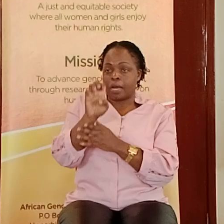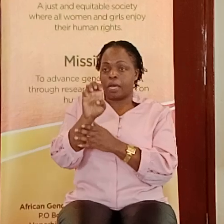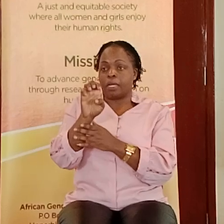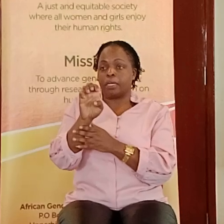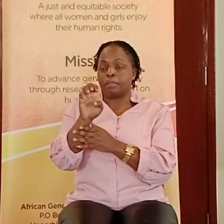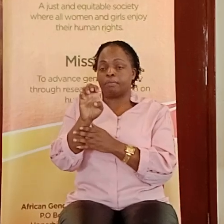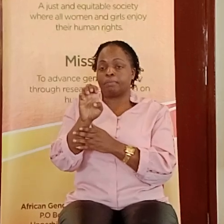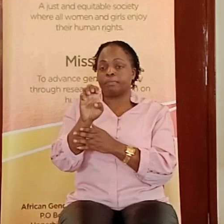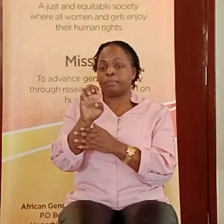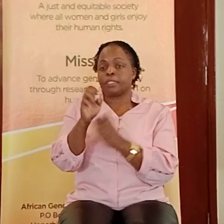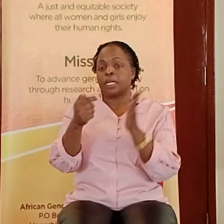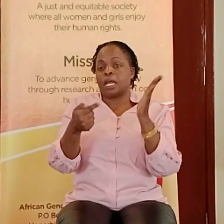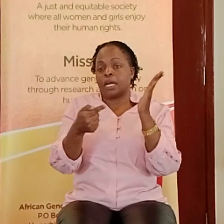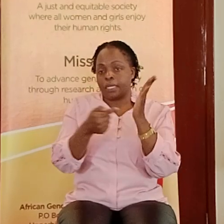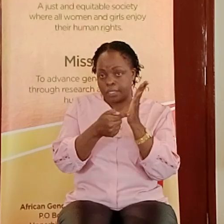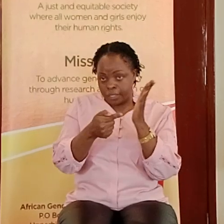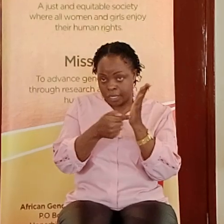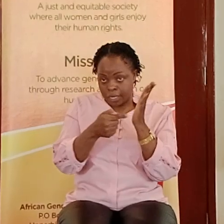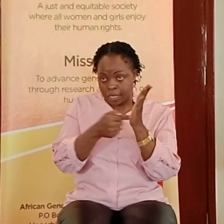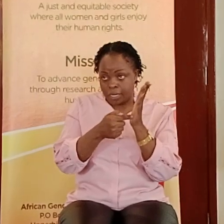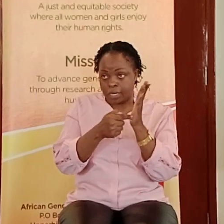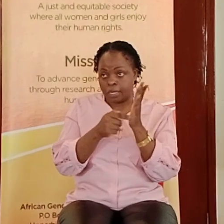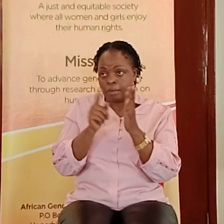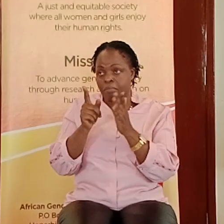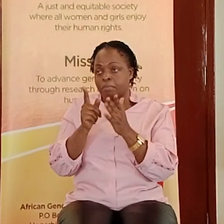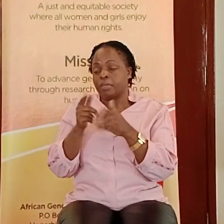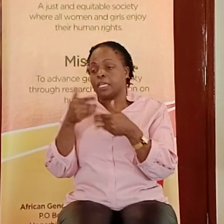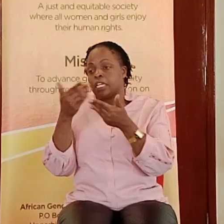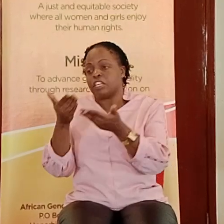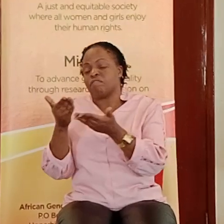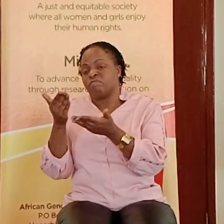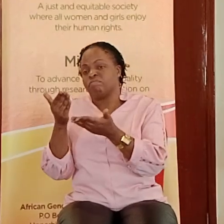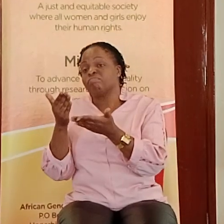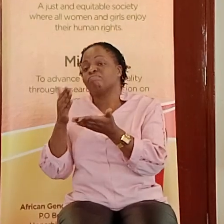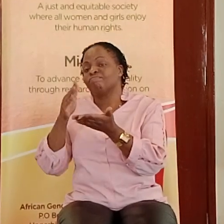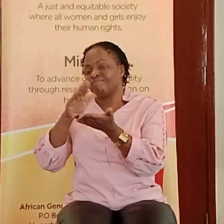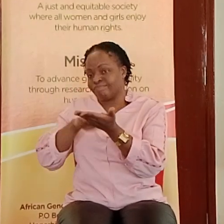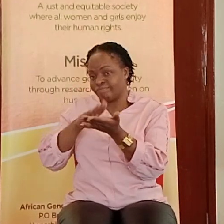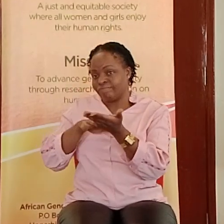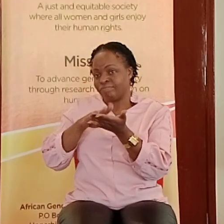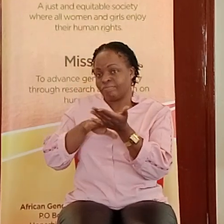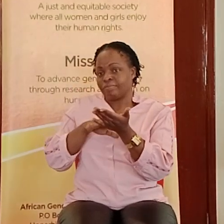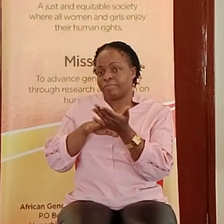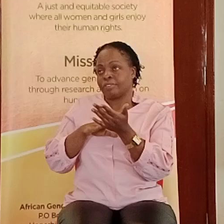behalf of the Executive Director of Femnet. And